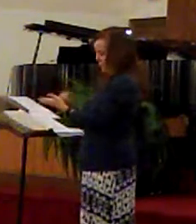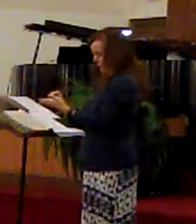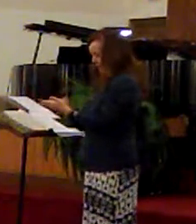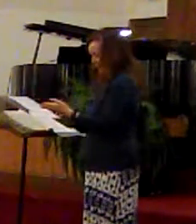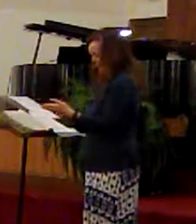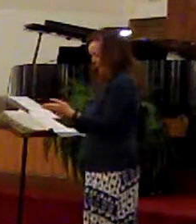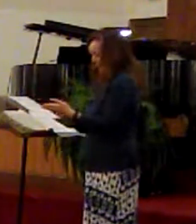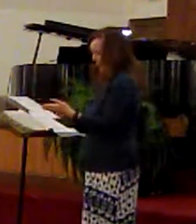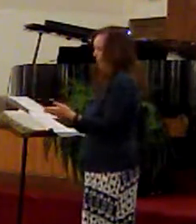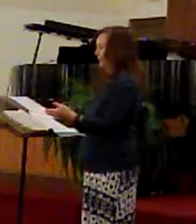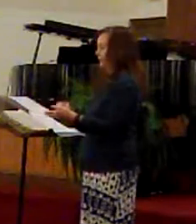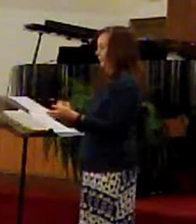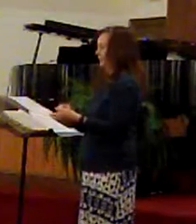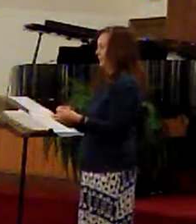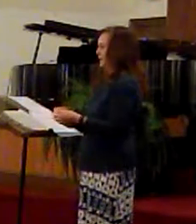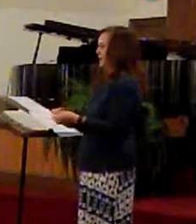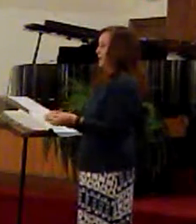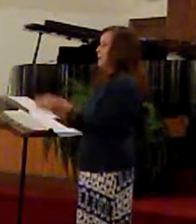more back on our taxes.